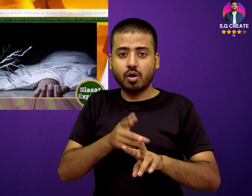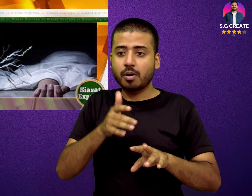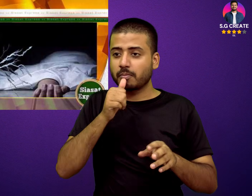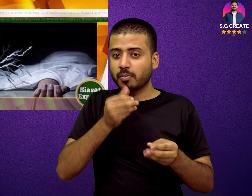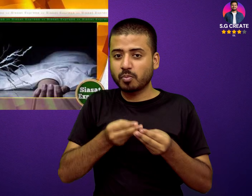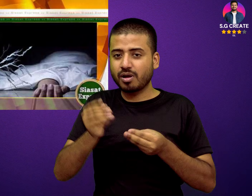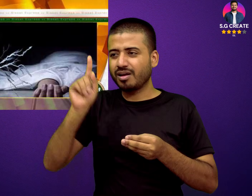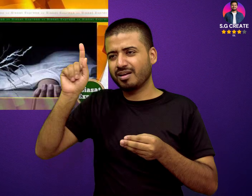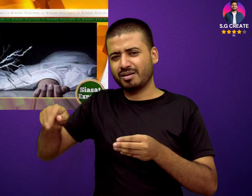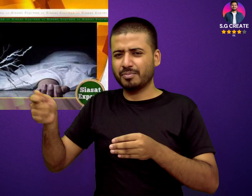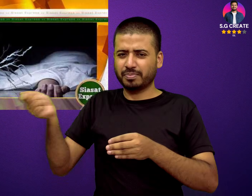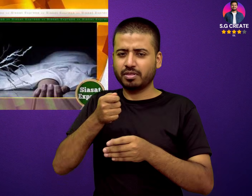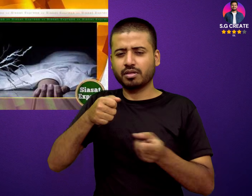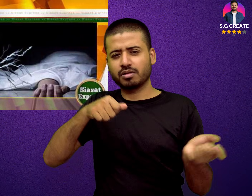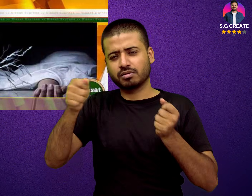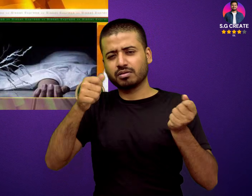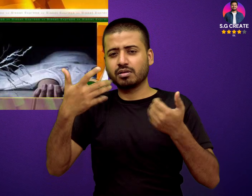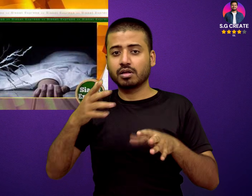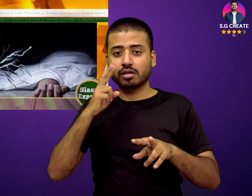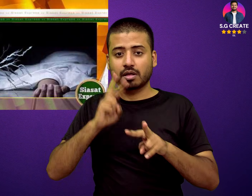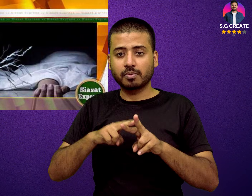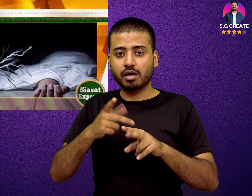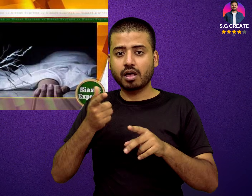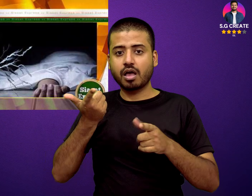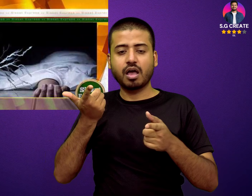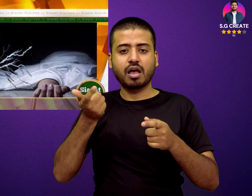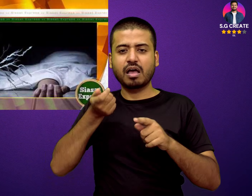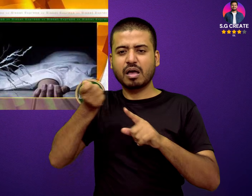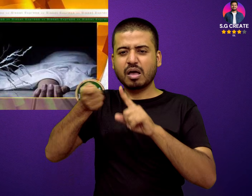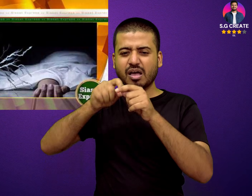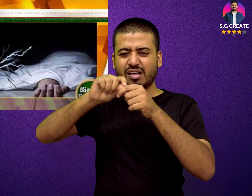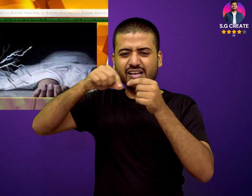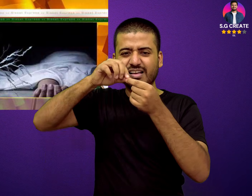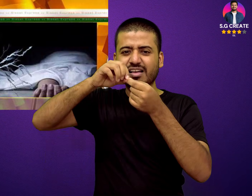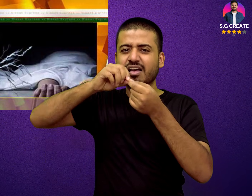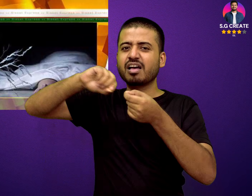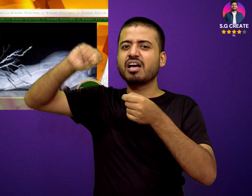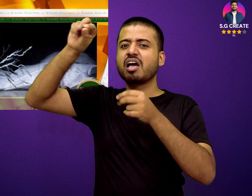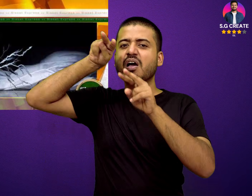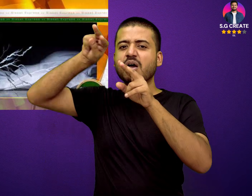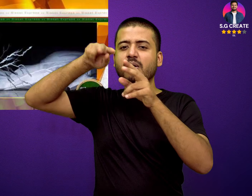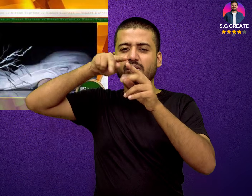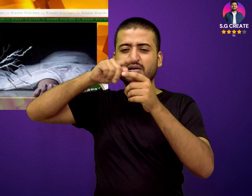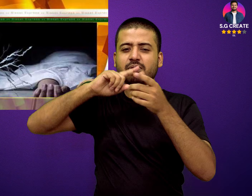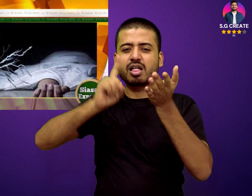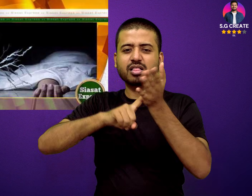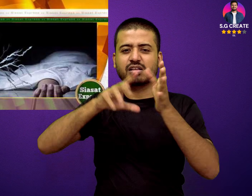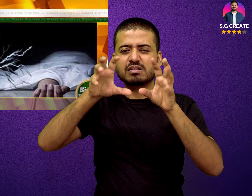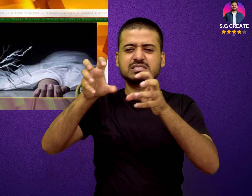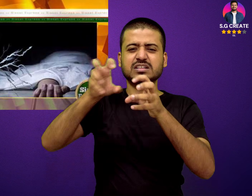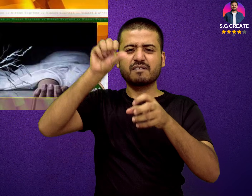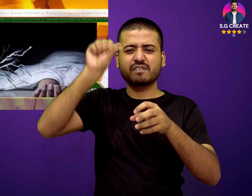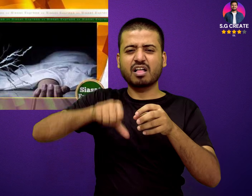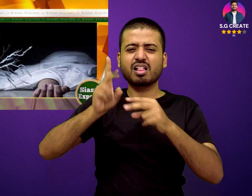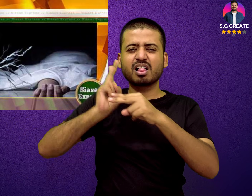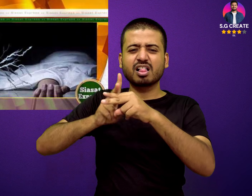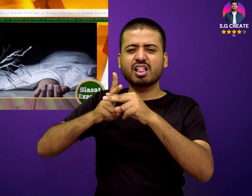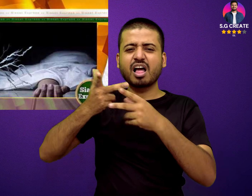socket and pull the plug out entirely before touching the water inlet. Inspect the cord. Check the power cable regularly for